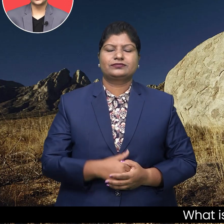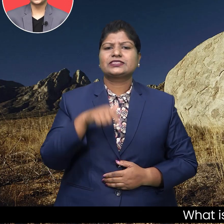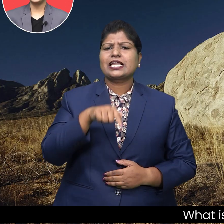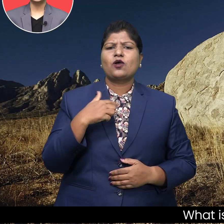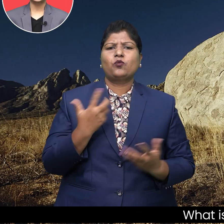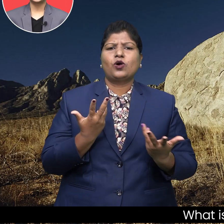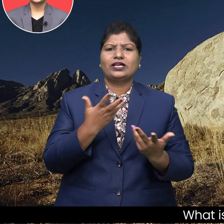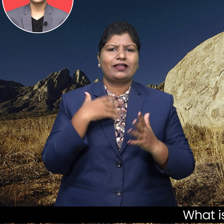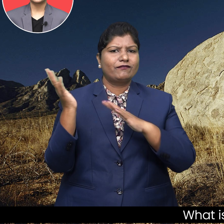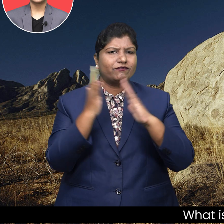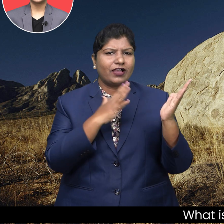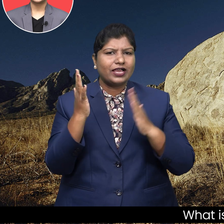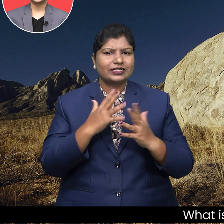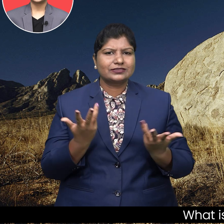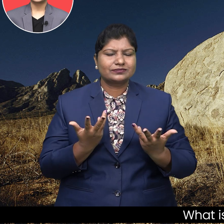What is weathering?